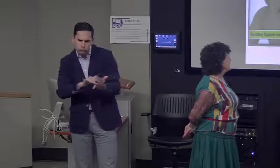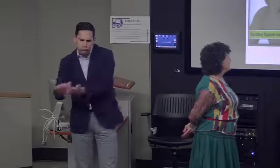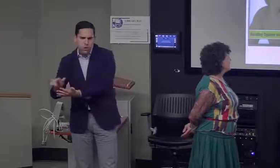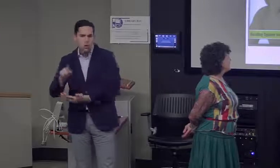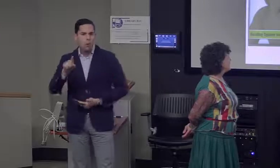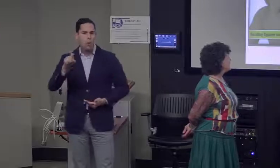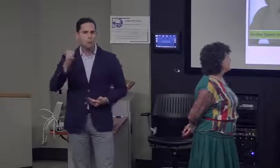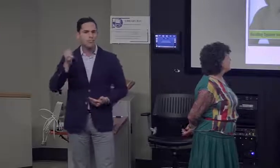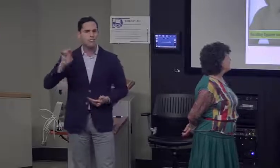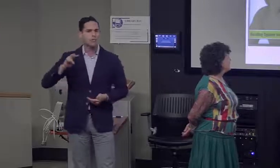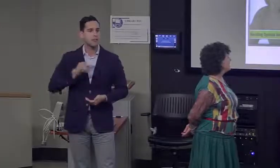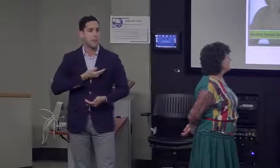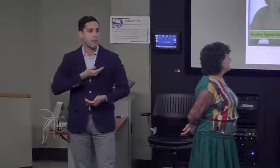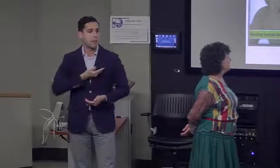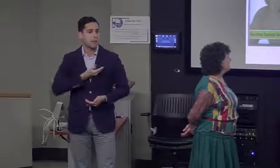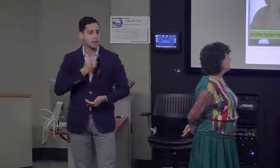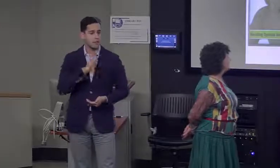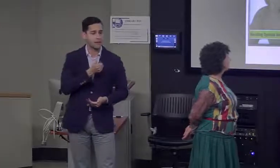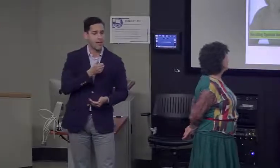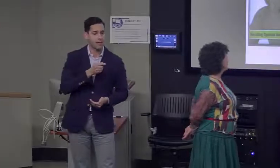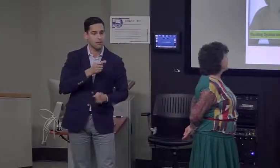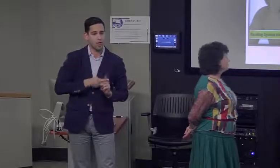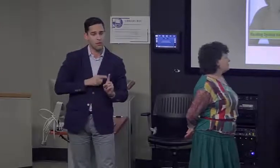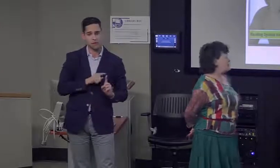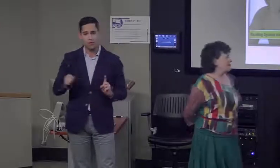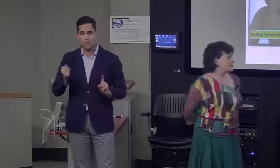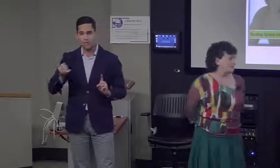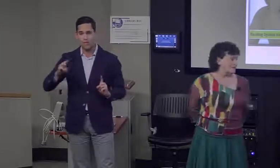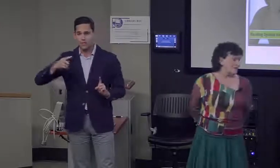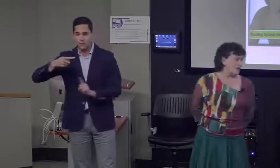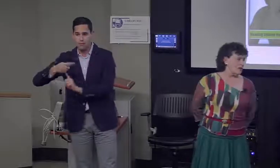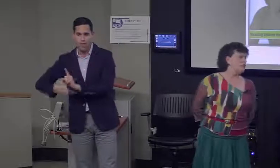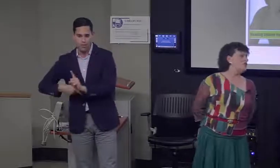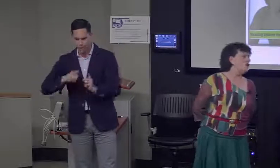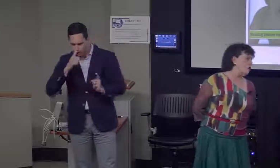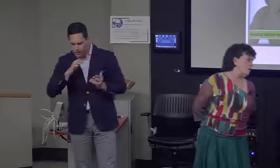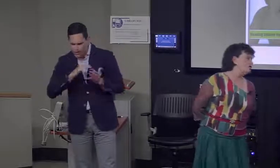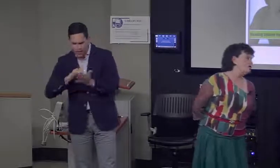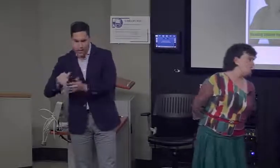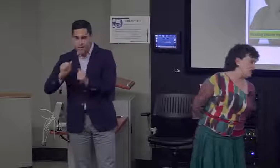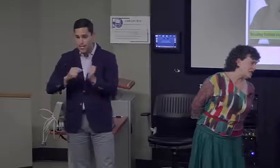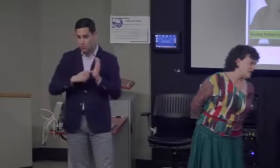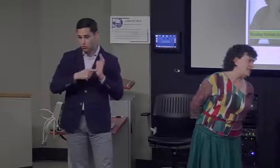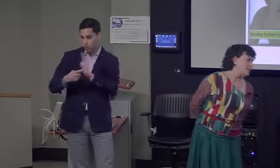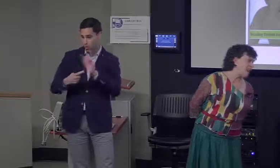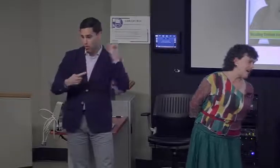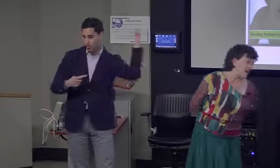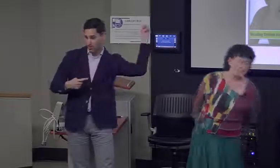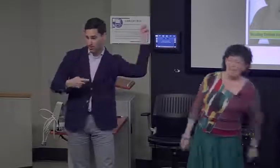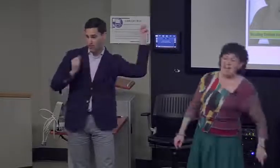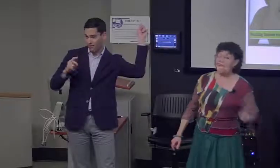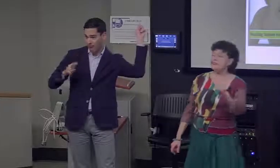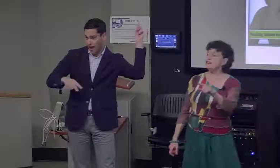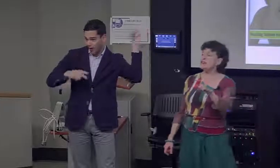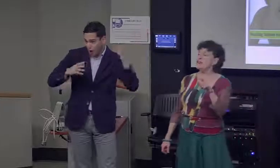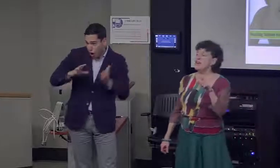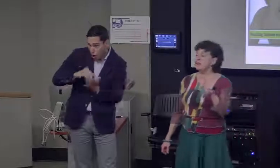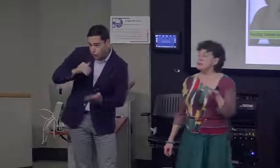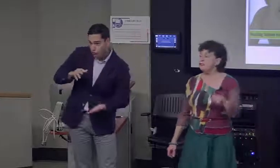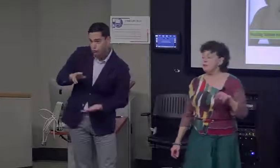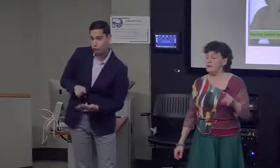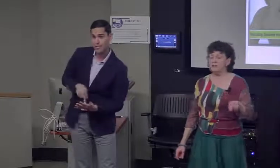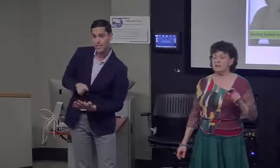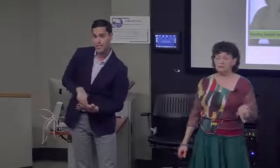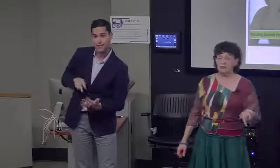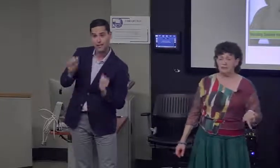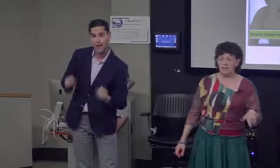months, and she found quite definitively, can your baby read, G? No, she can't. And the study